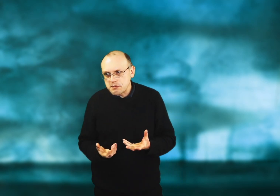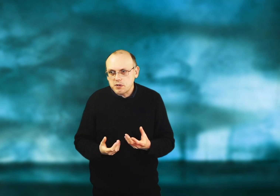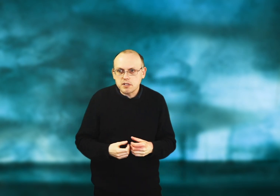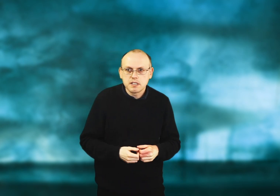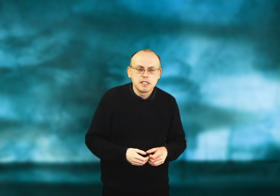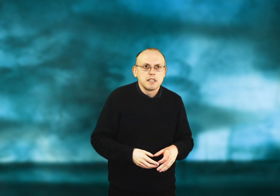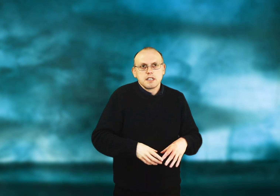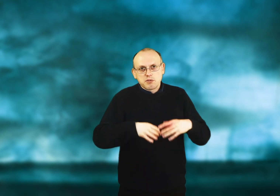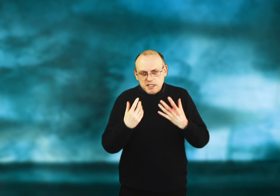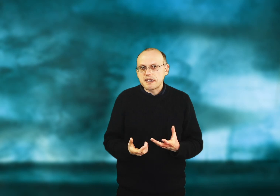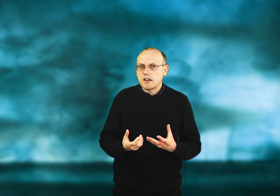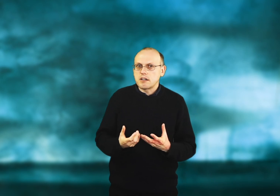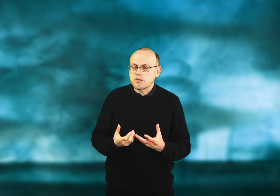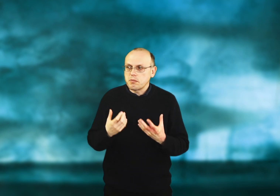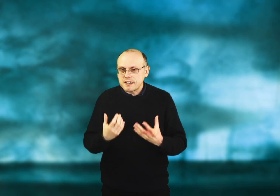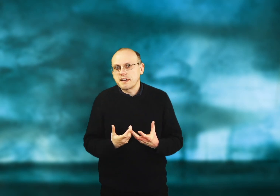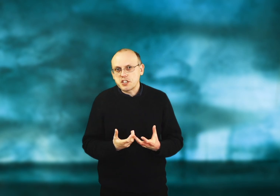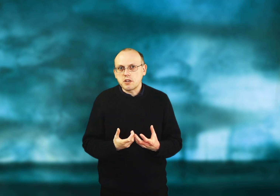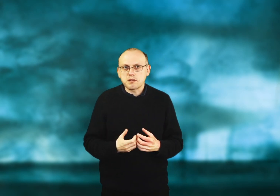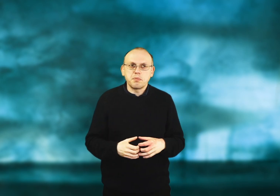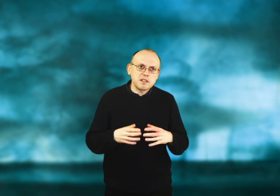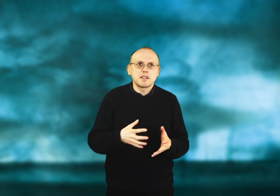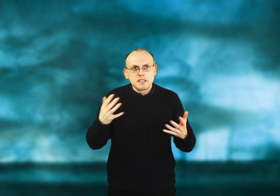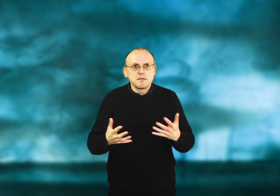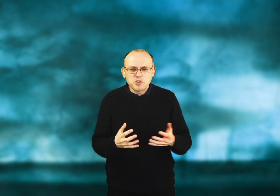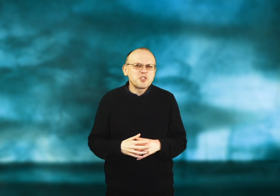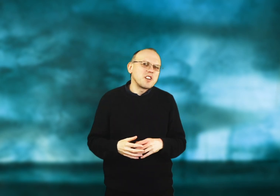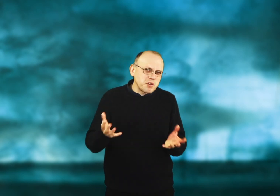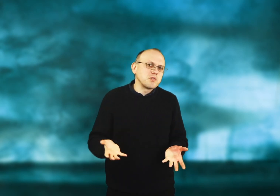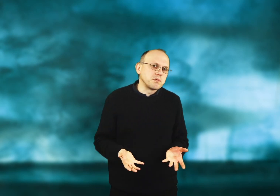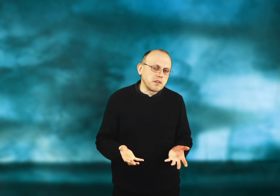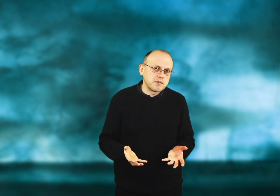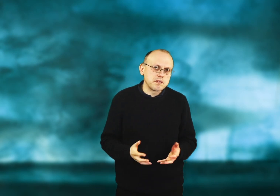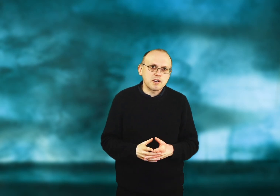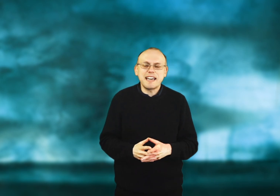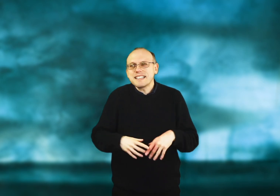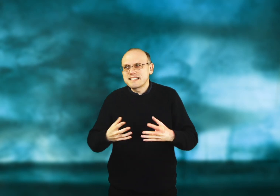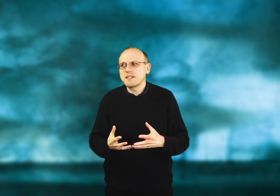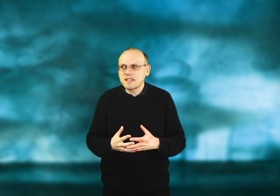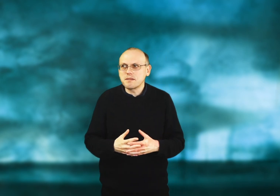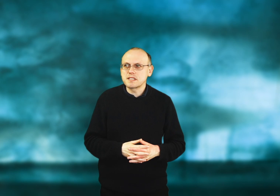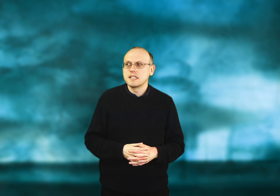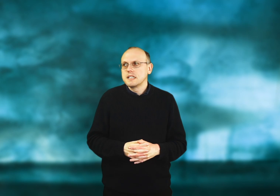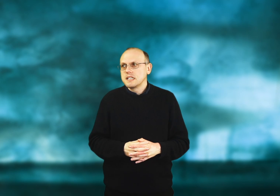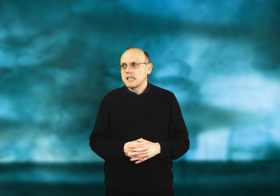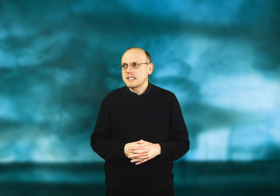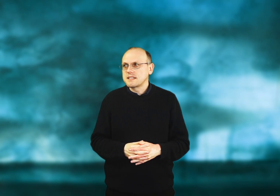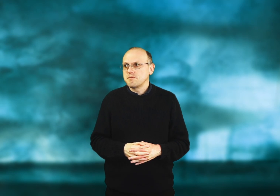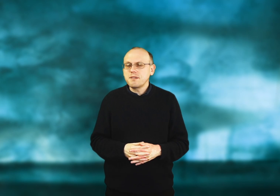possible to leave it out when it is very short, but usually we use one. Okay, and sometimes it's even